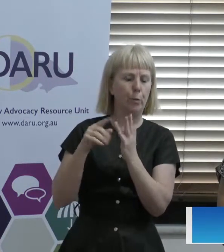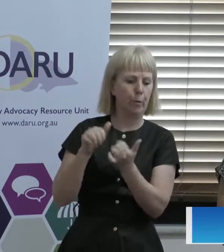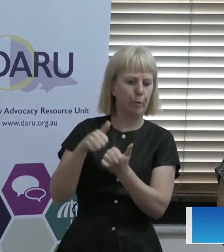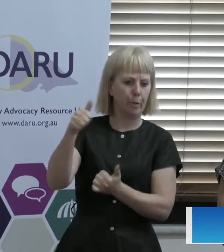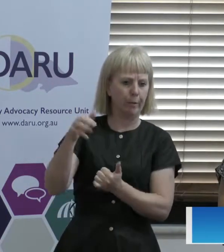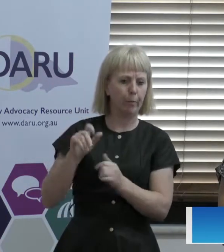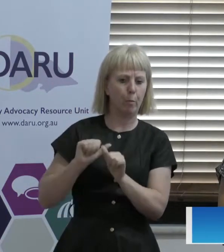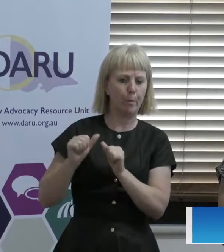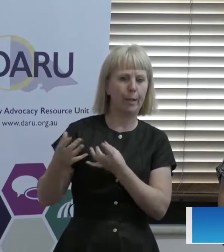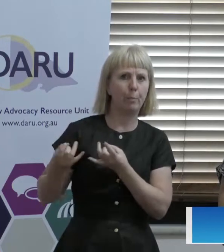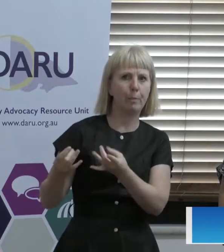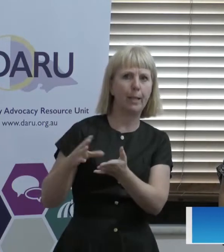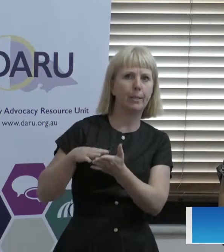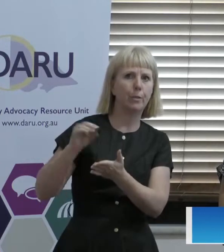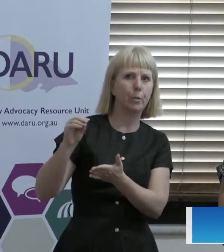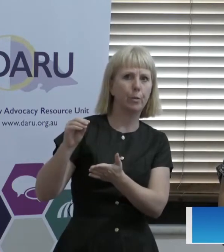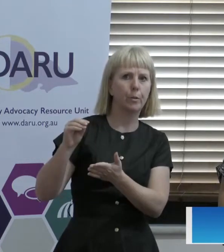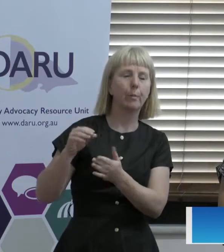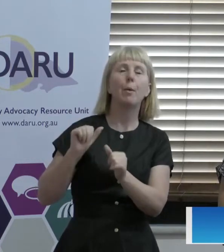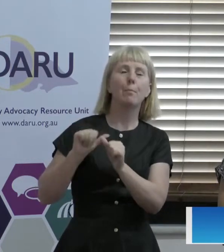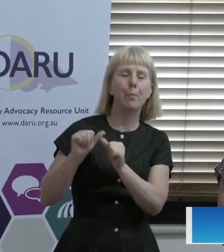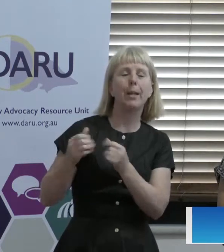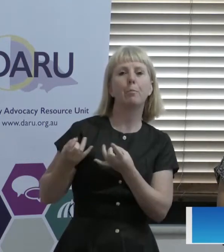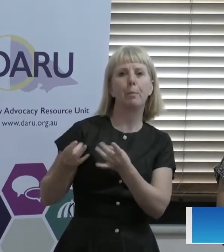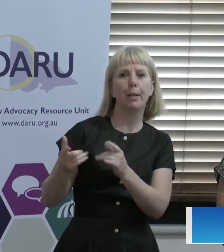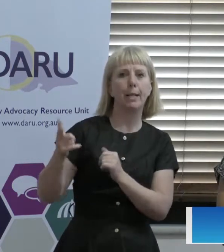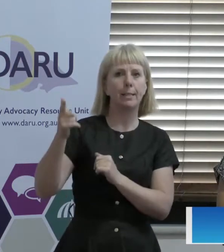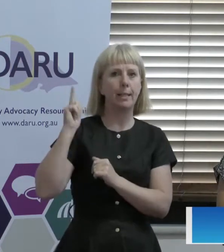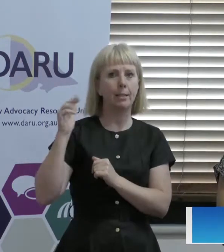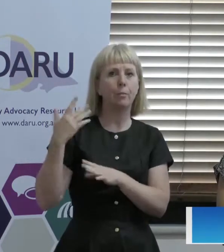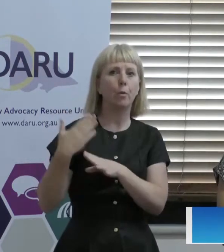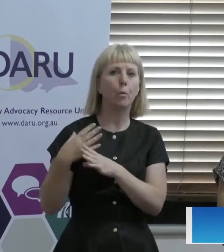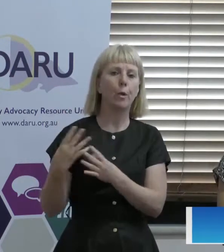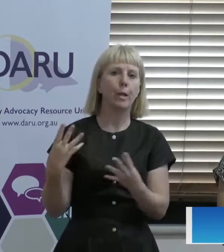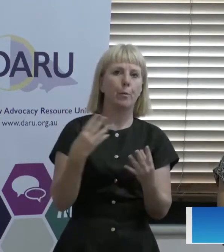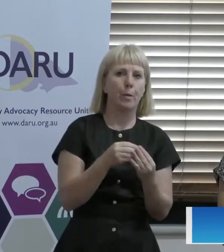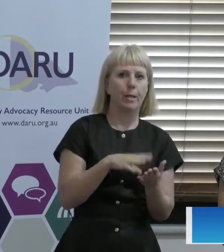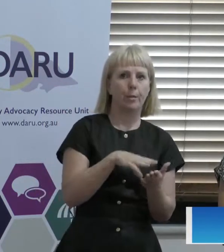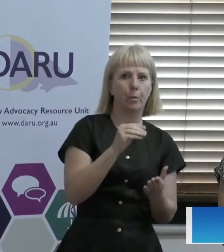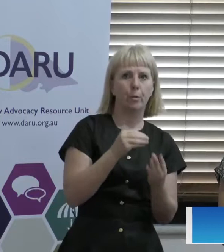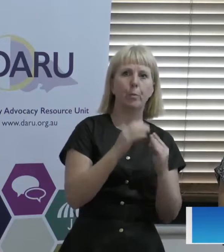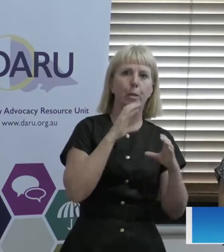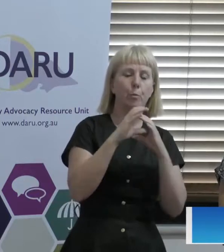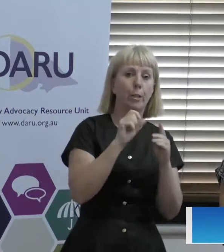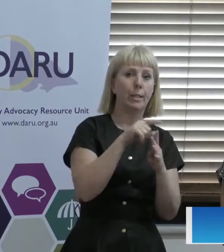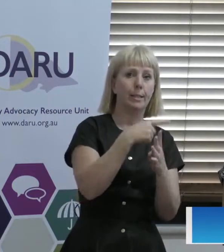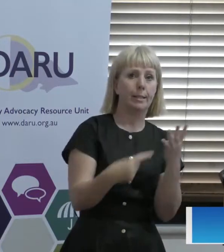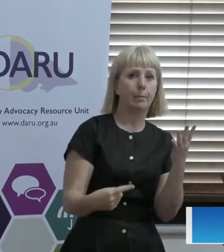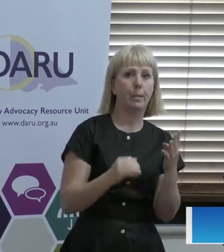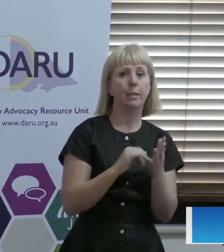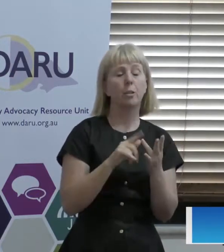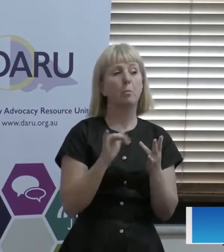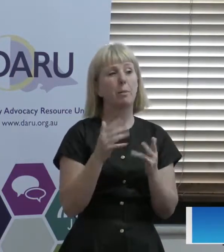prepare teachers for working with students with communication disabilities. So in time,